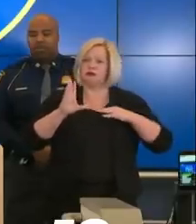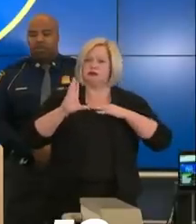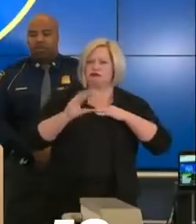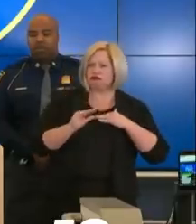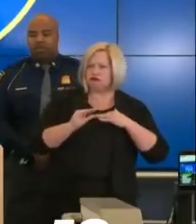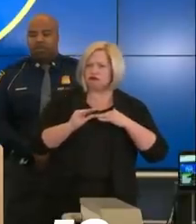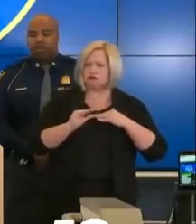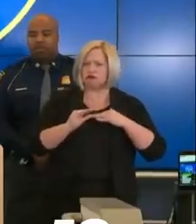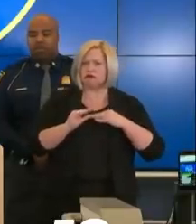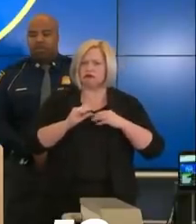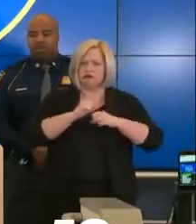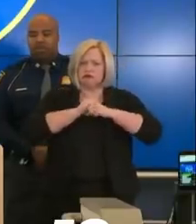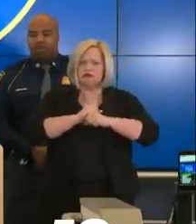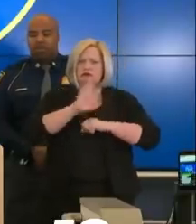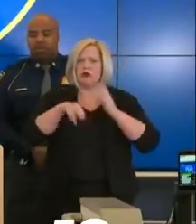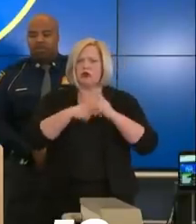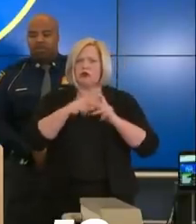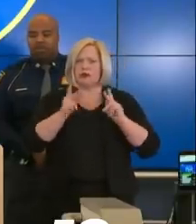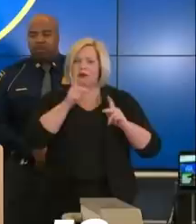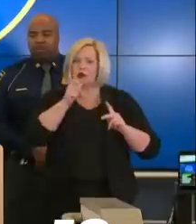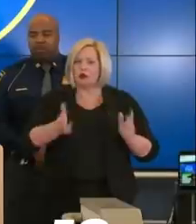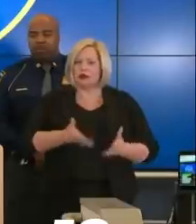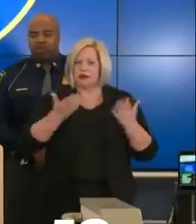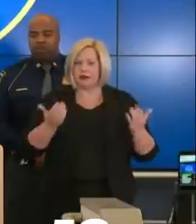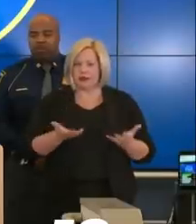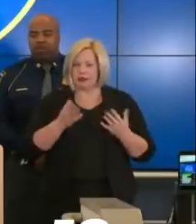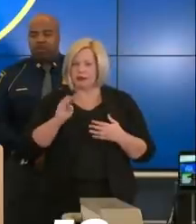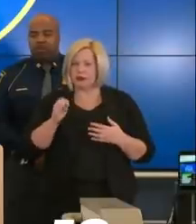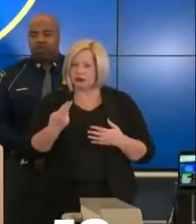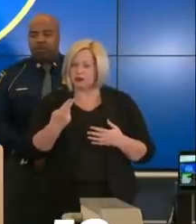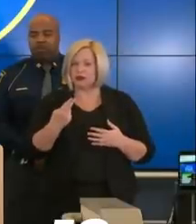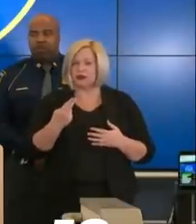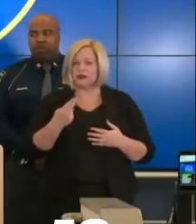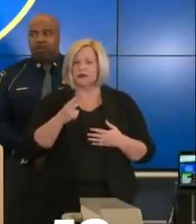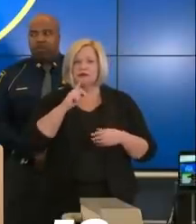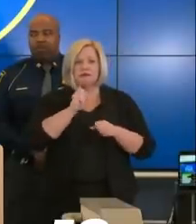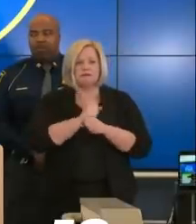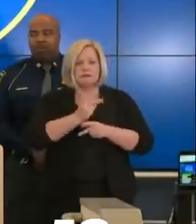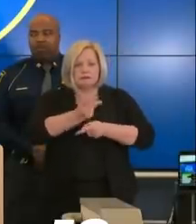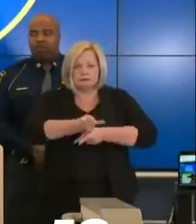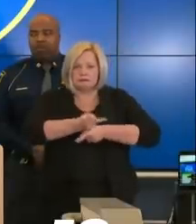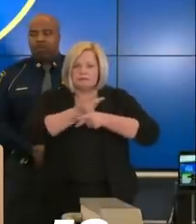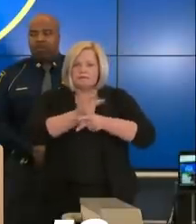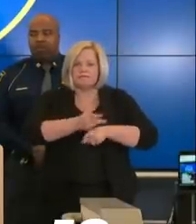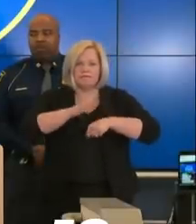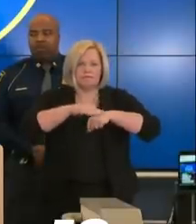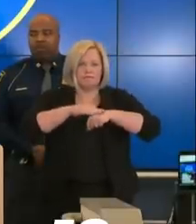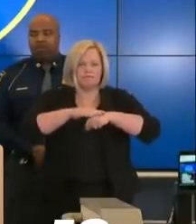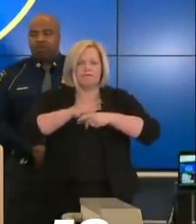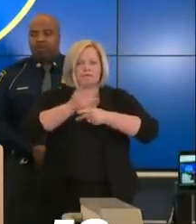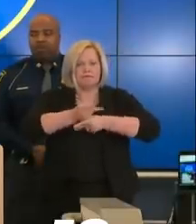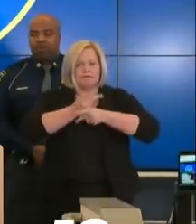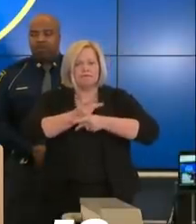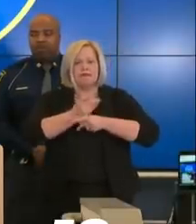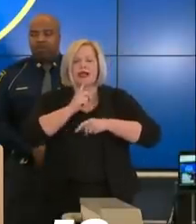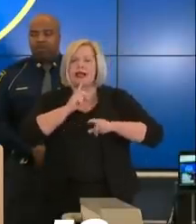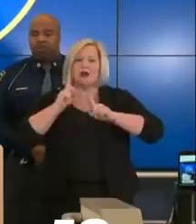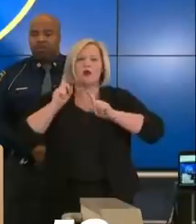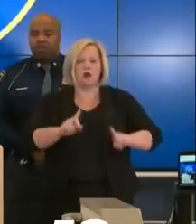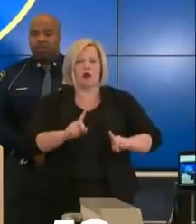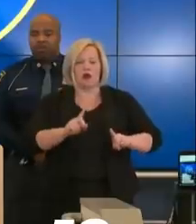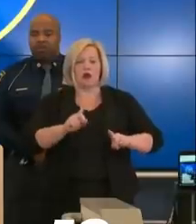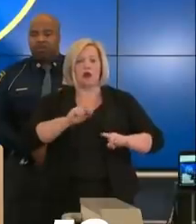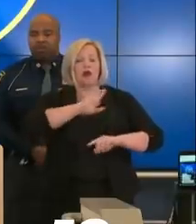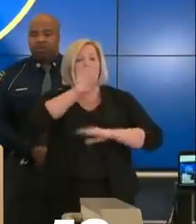keep Michiganders safe. In an abundance of caution, I am ordering the closure